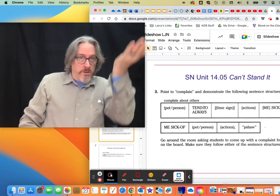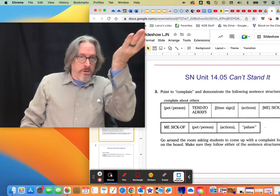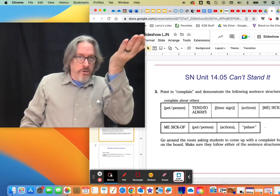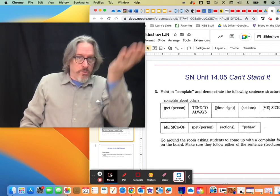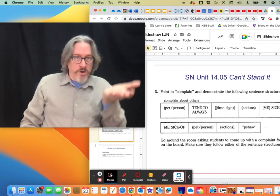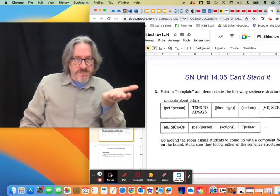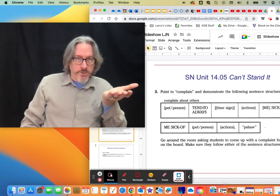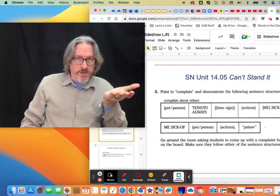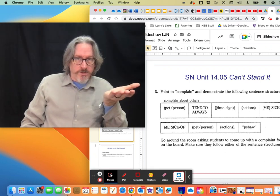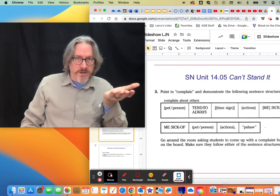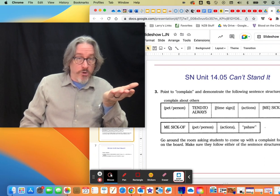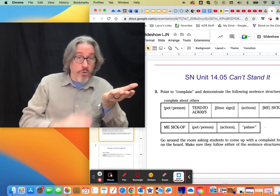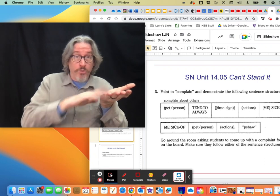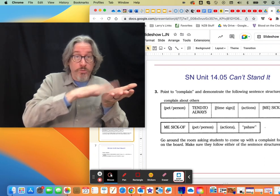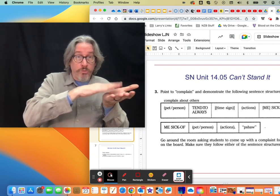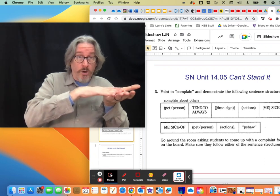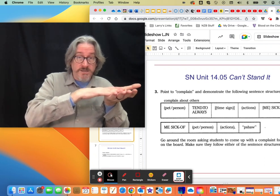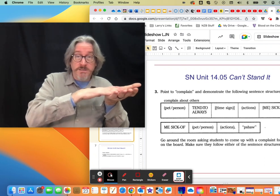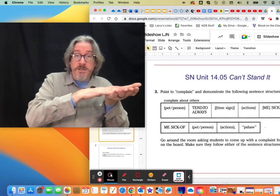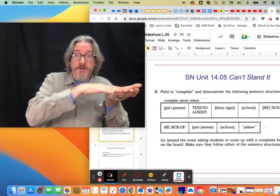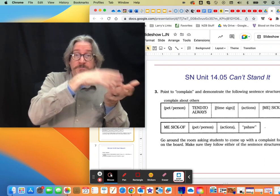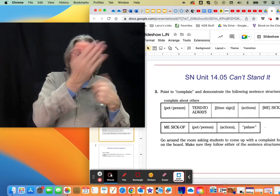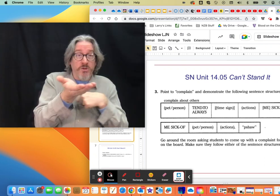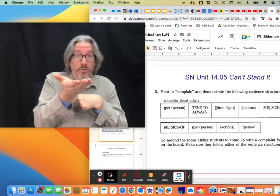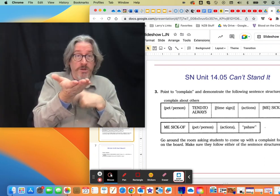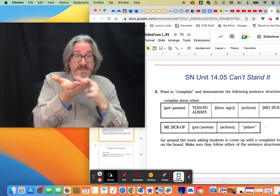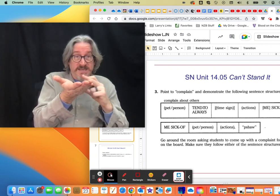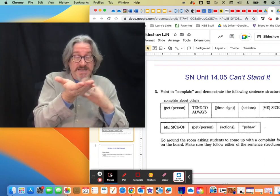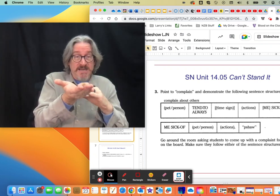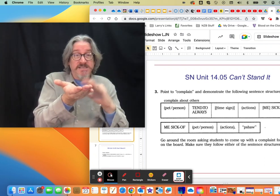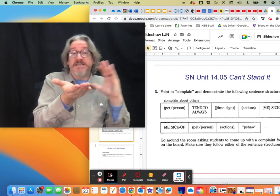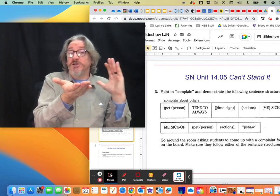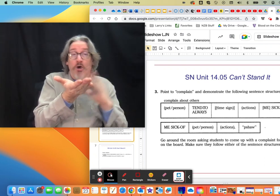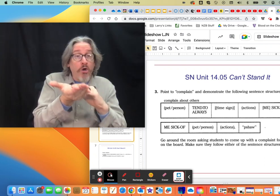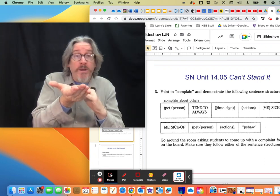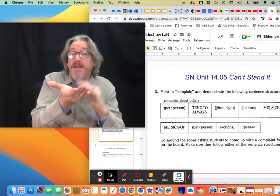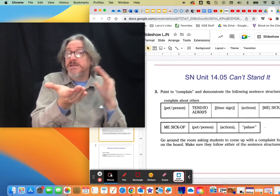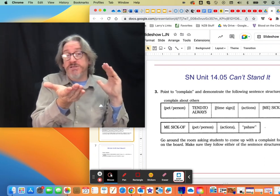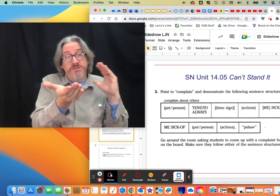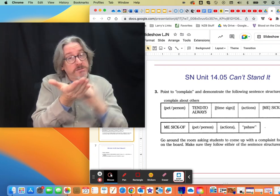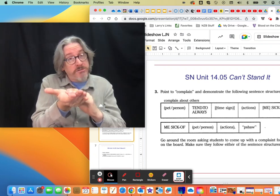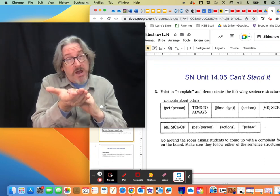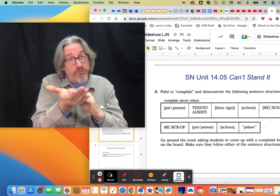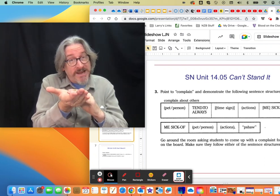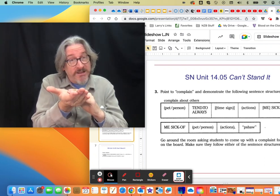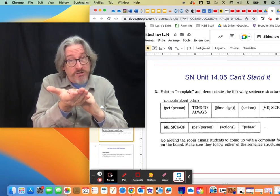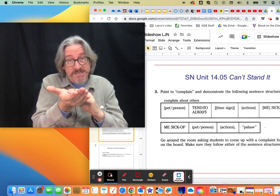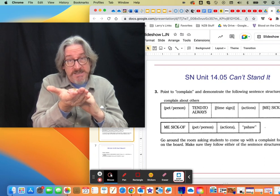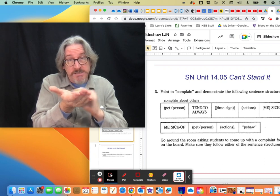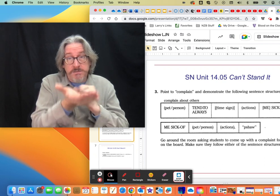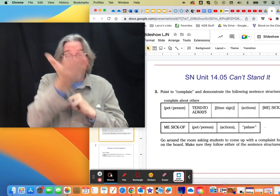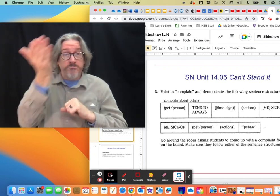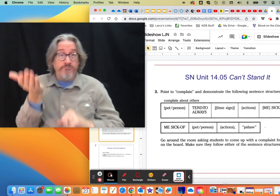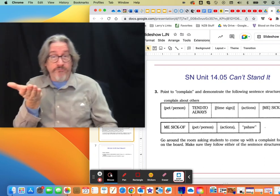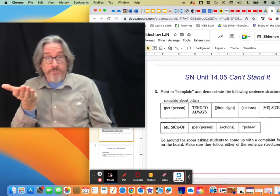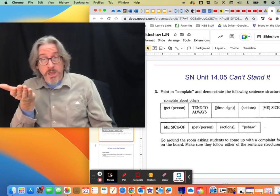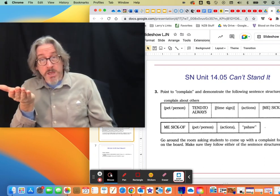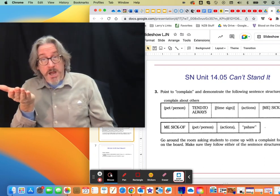of what is it you want to complain about? Who? What? Is it a tendency? Is it an always? How regular is this?